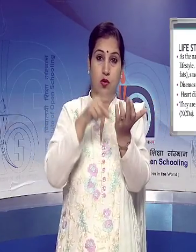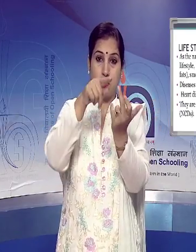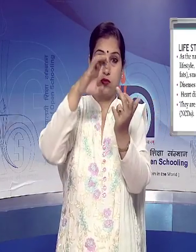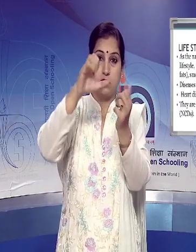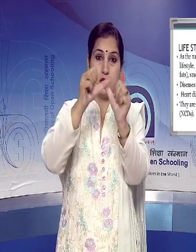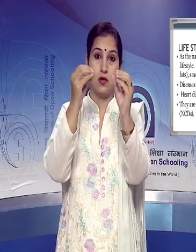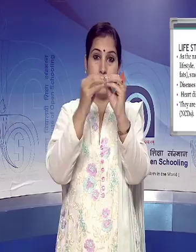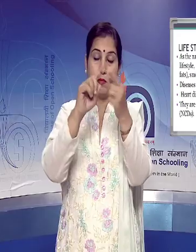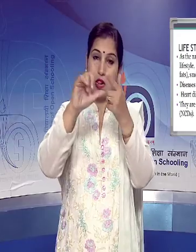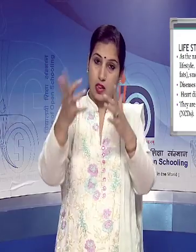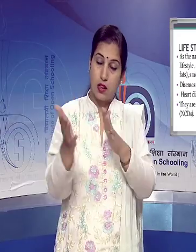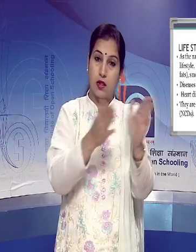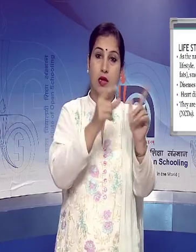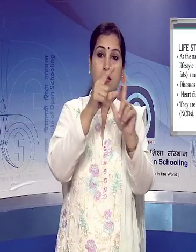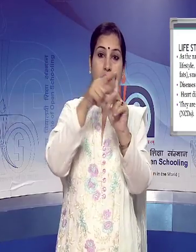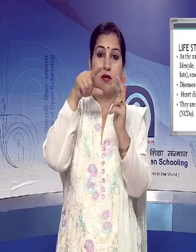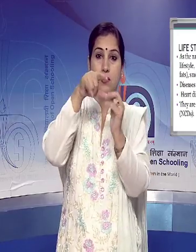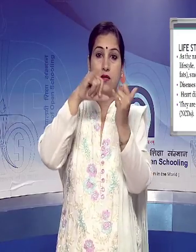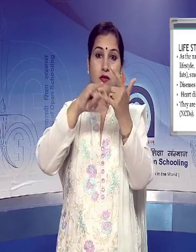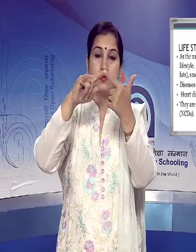In brief, the other name is NCDs.